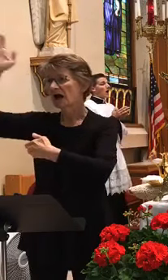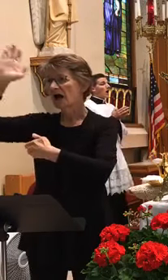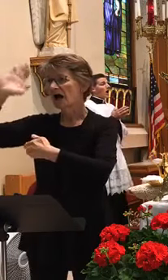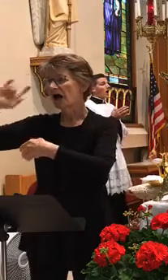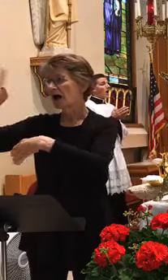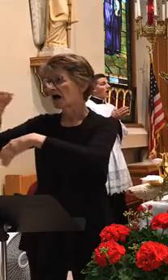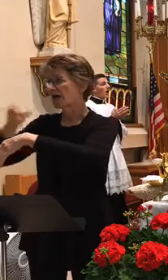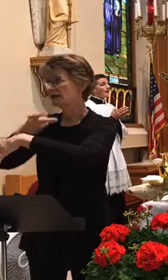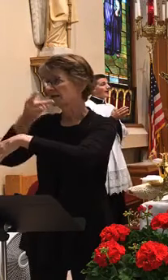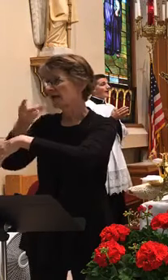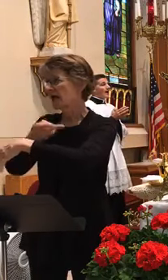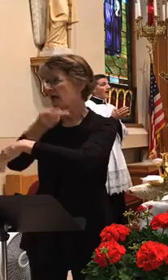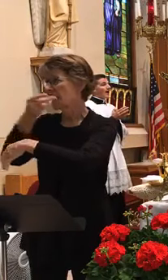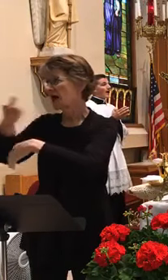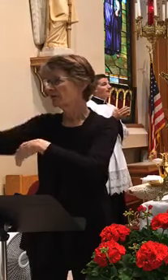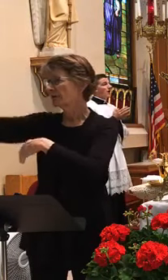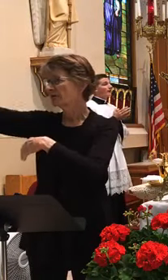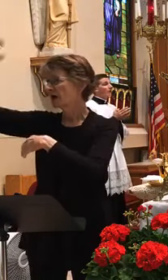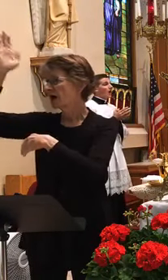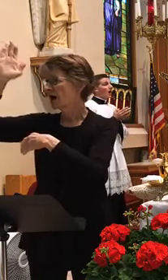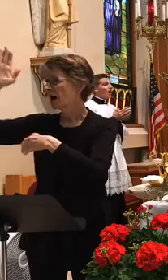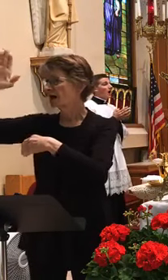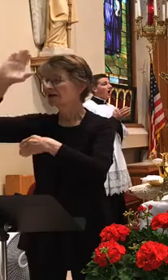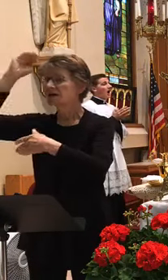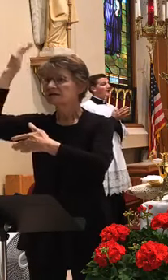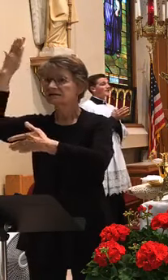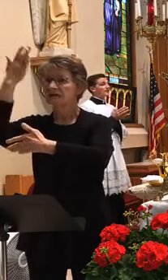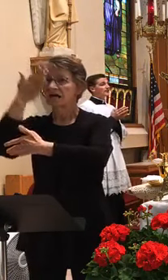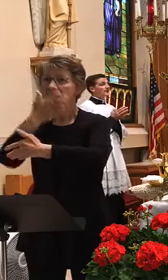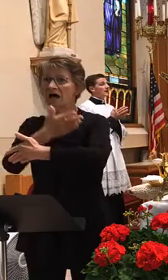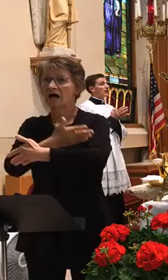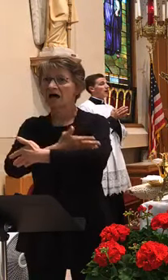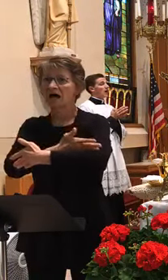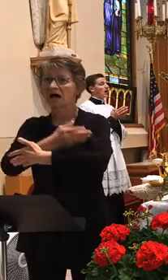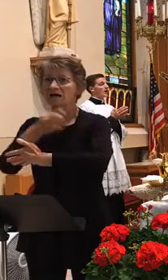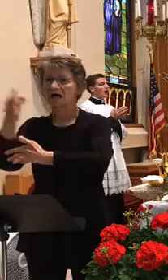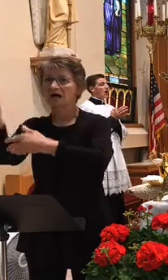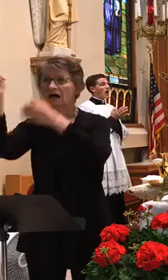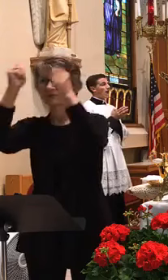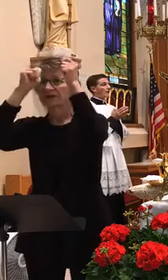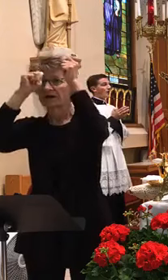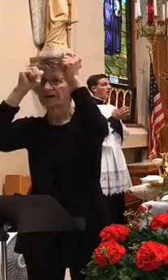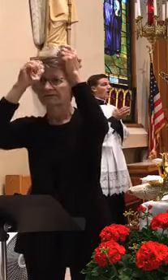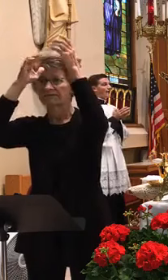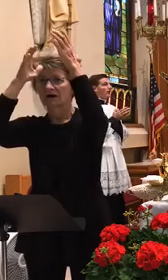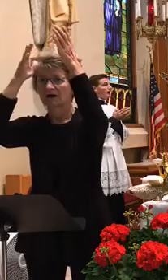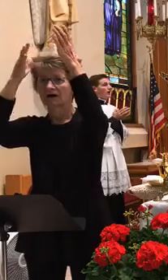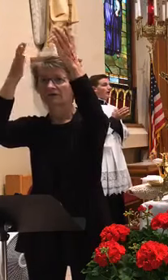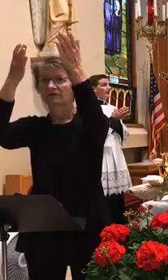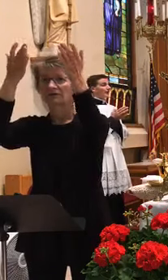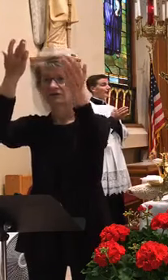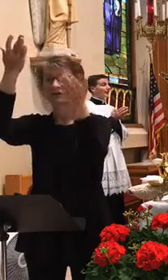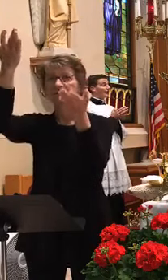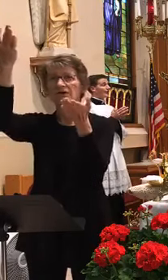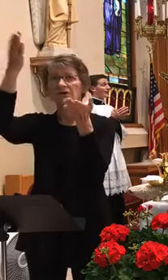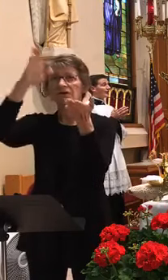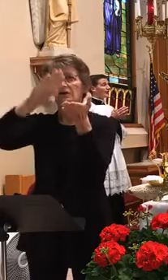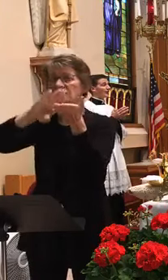Lord God, Lamb of God, Son of the